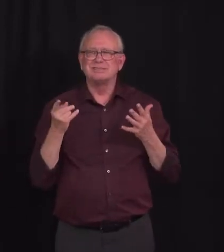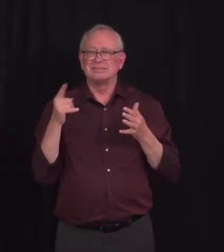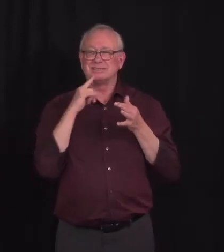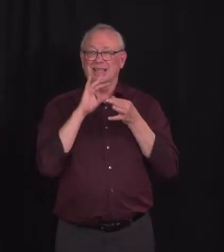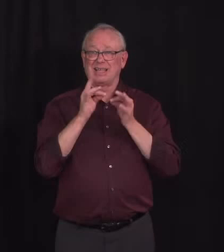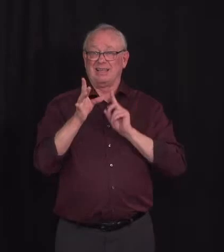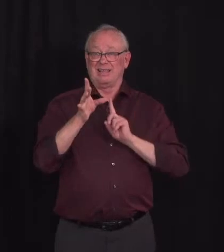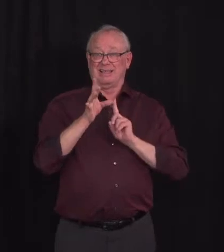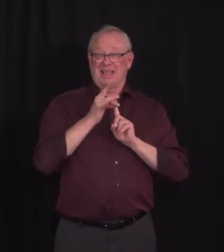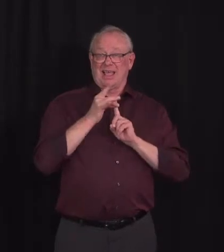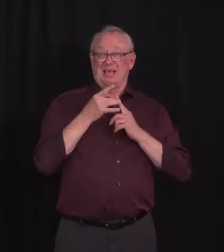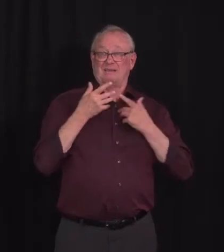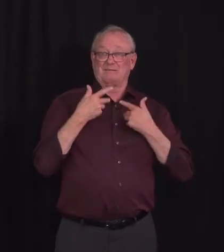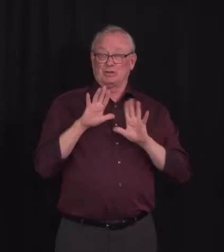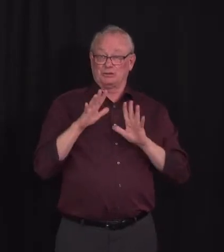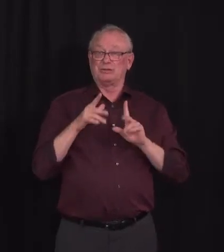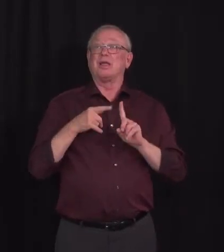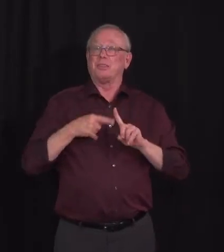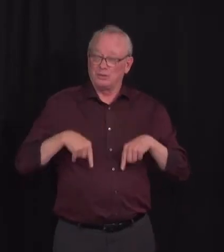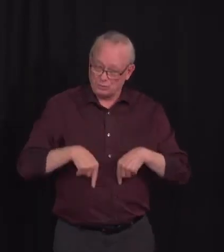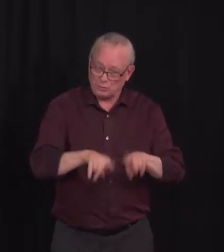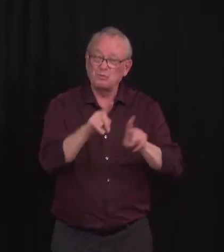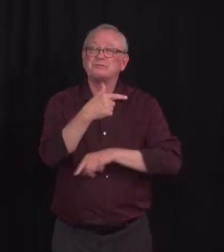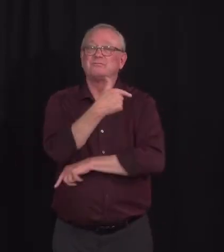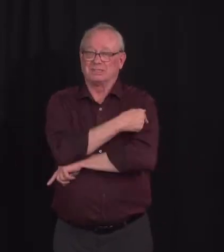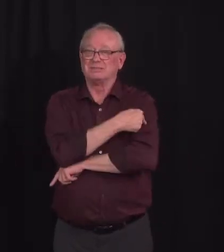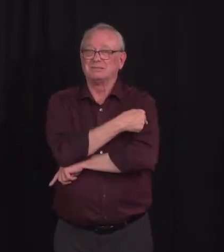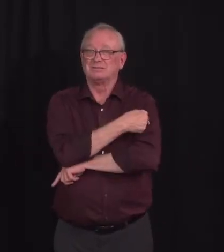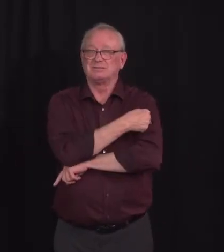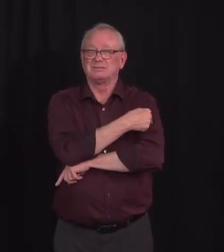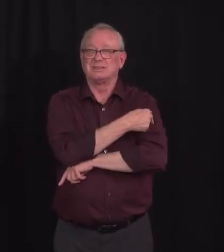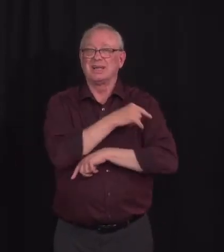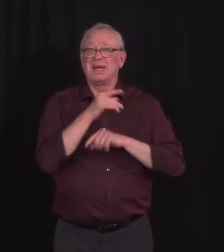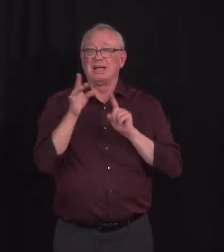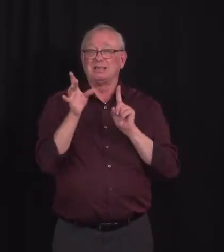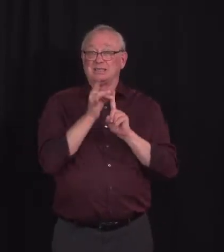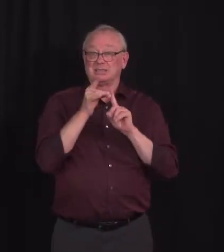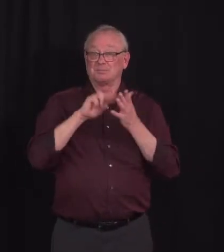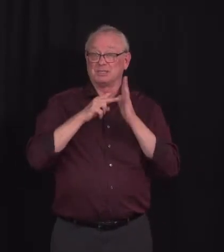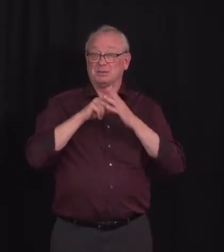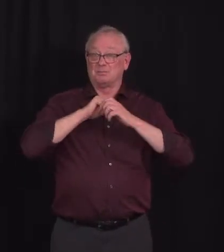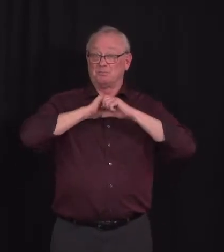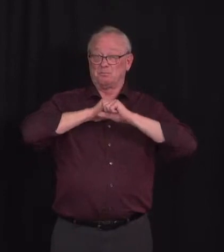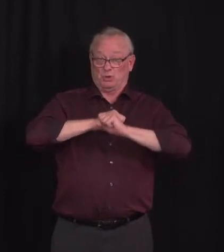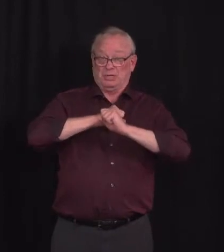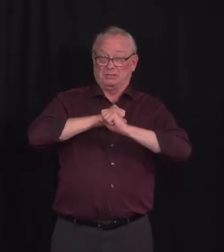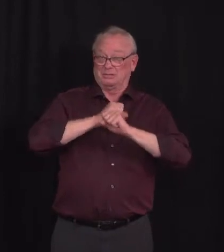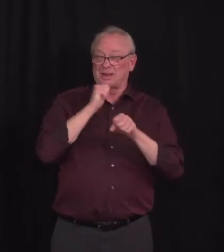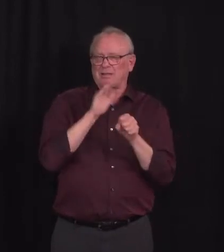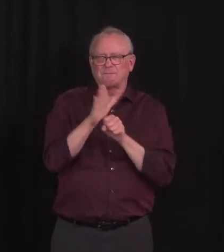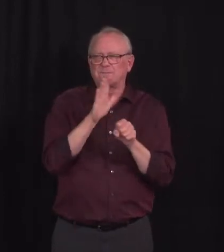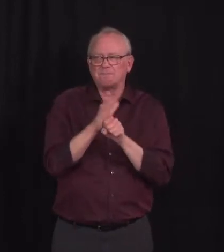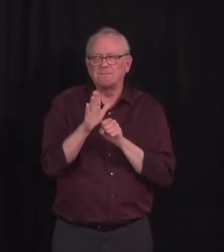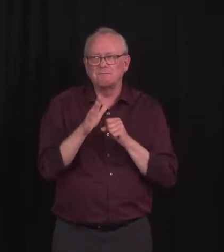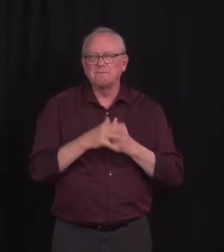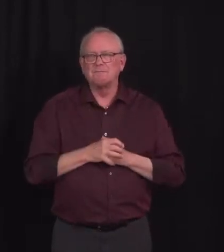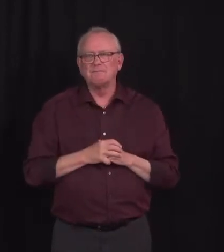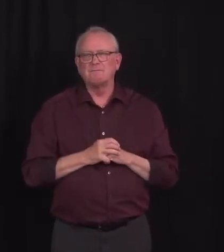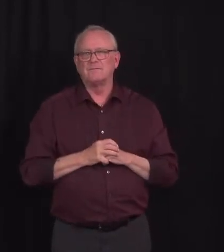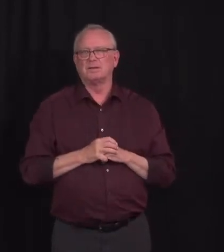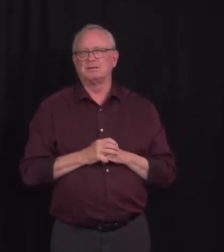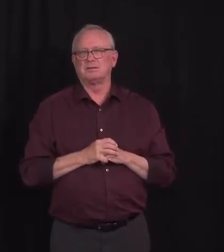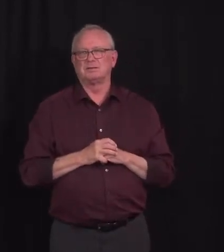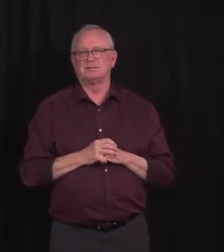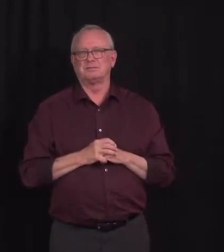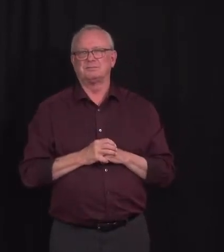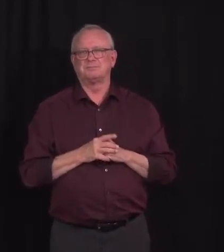you kind of calculate what the overall protection is, given all these different numbers and how they work together. First of all, I just want